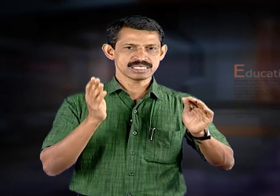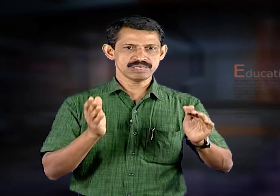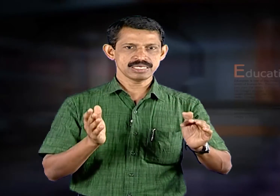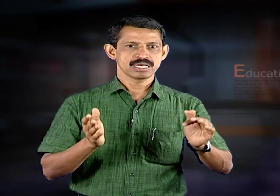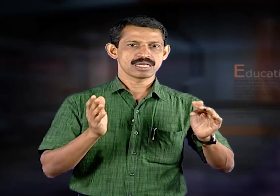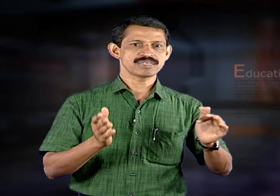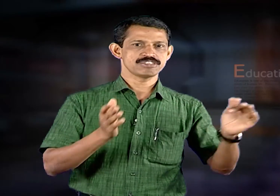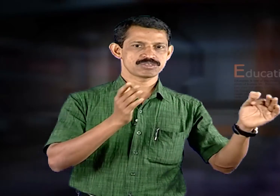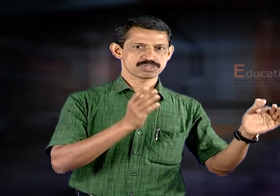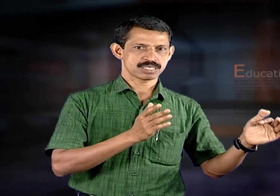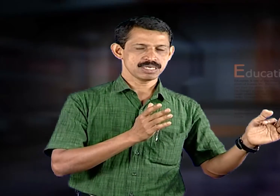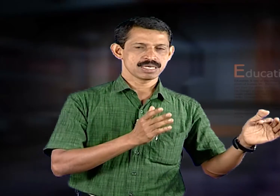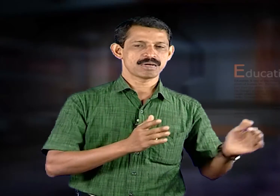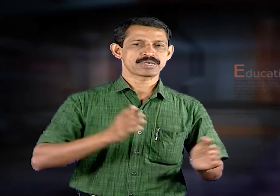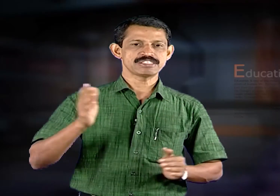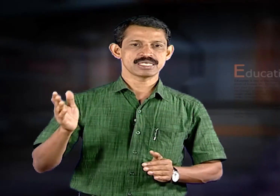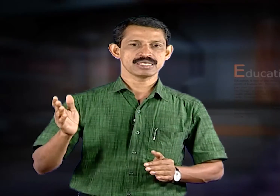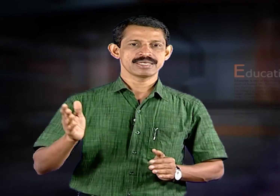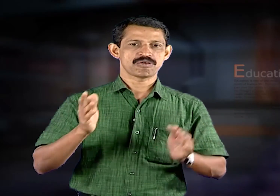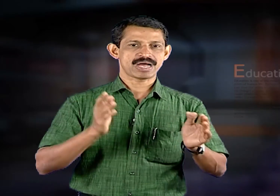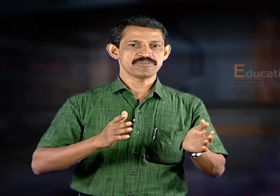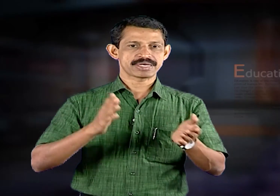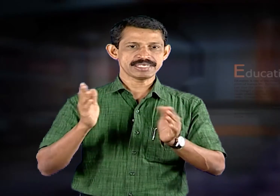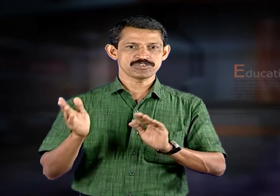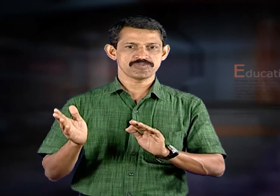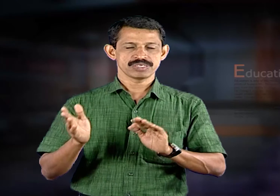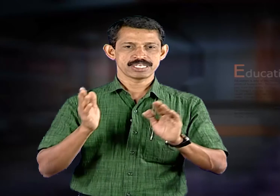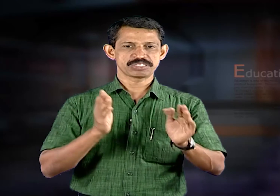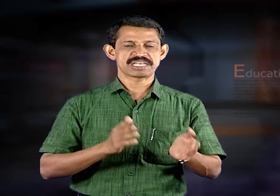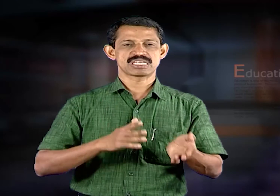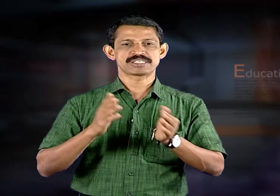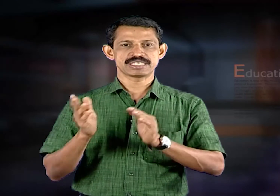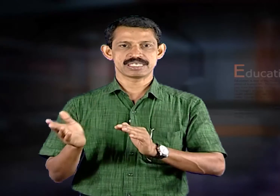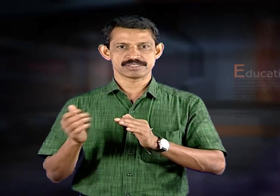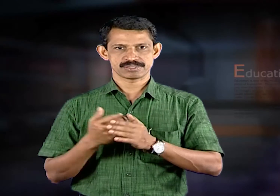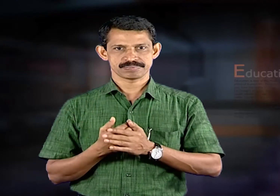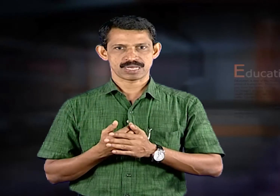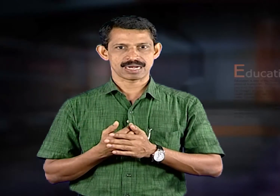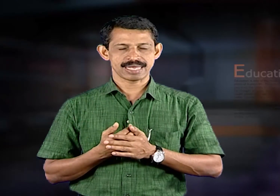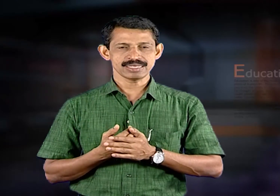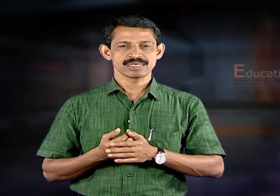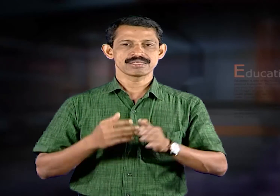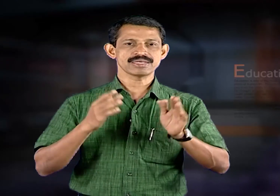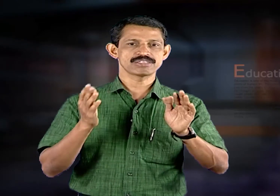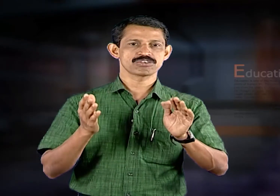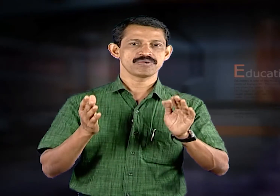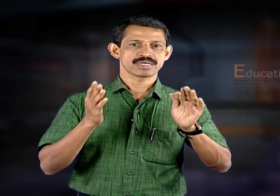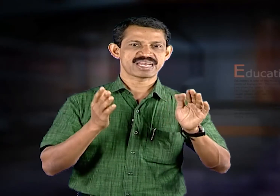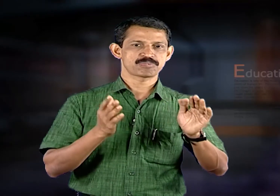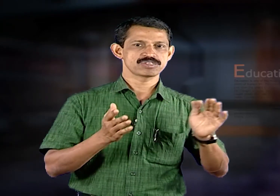relatively large institution comprising a wide variety of educational materials, unlike in the case of correspondence